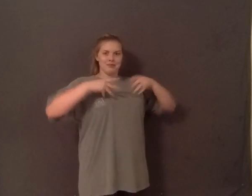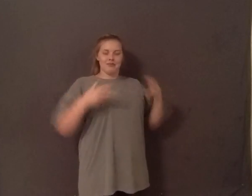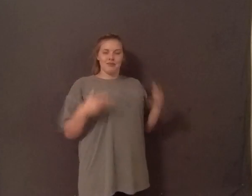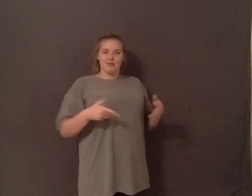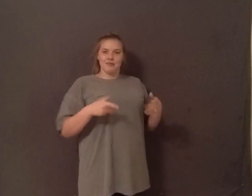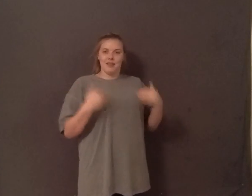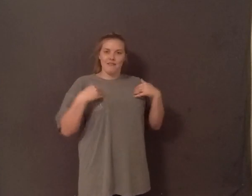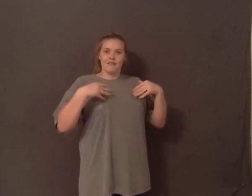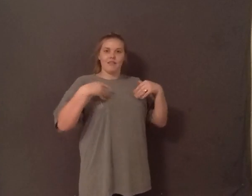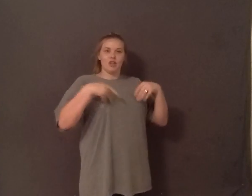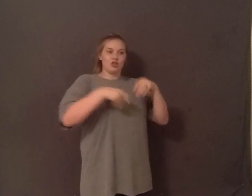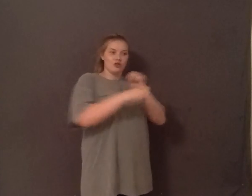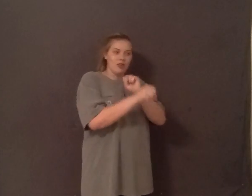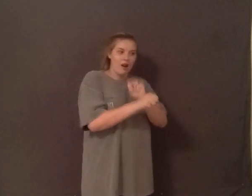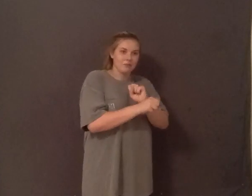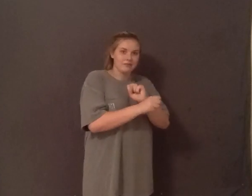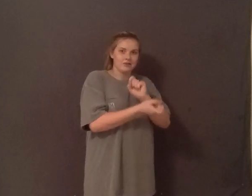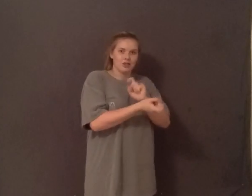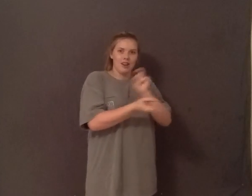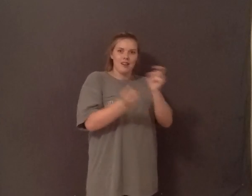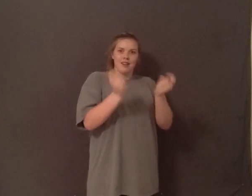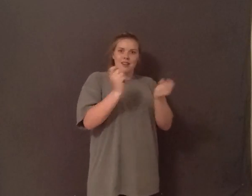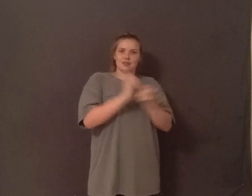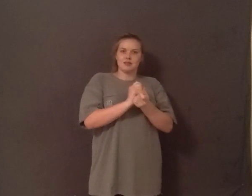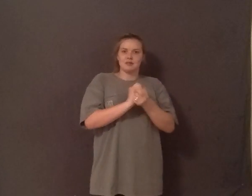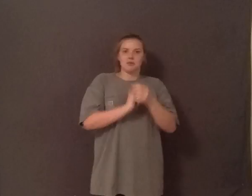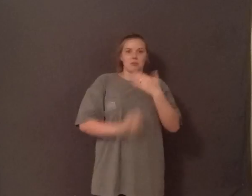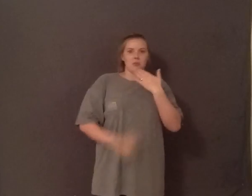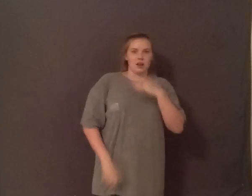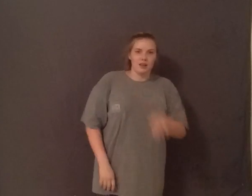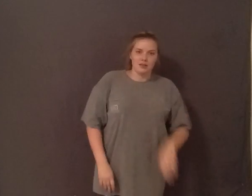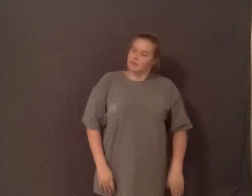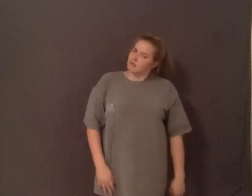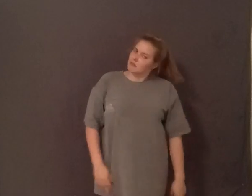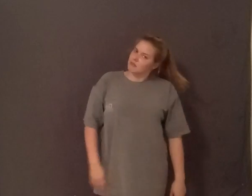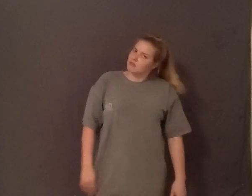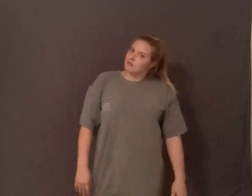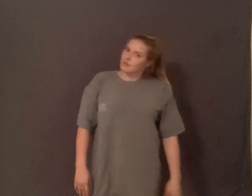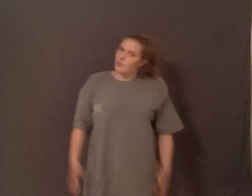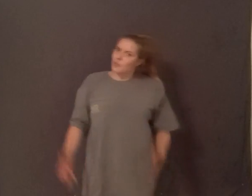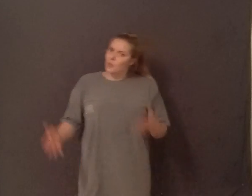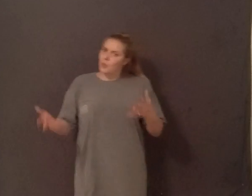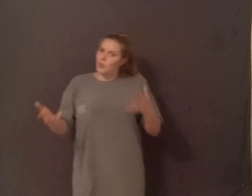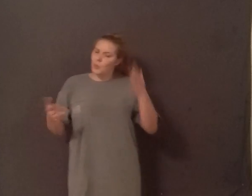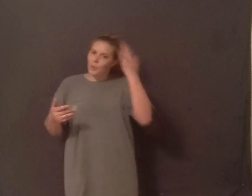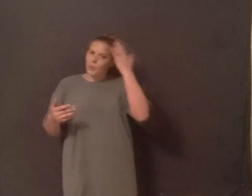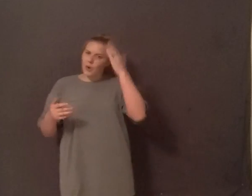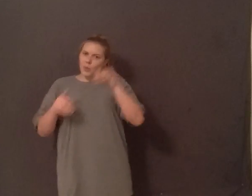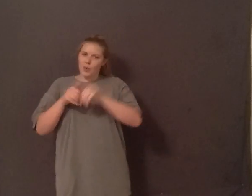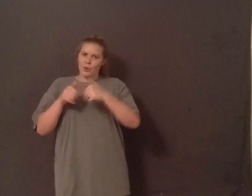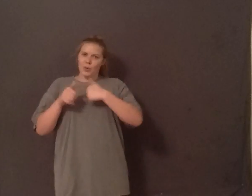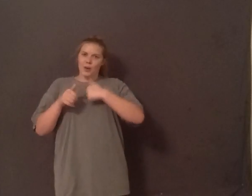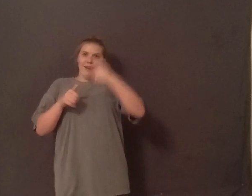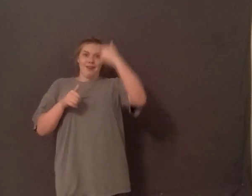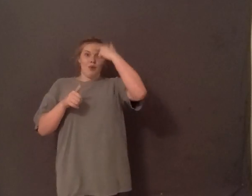really ask that question, you can discover, wait, how do I know it will be best for my life to get the job offer? I never had the job. How do I know I'll like